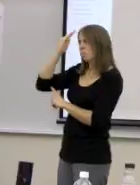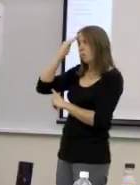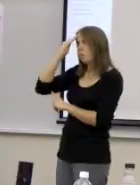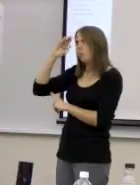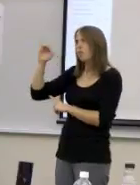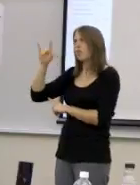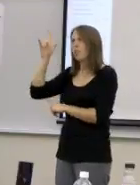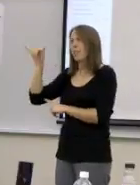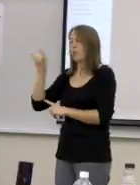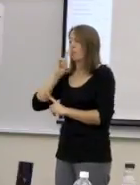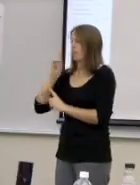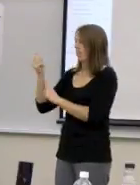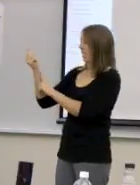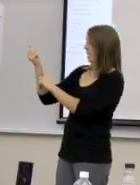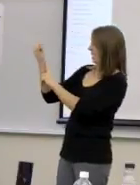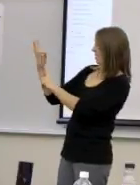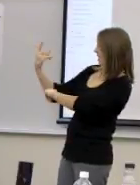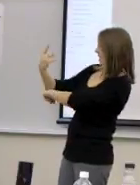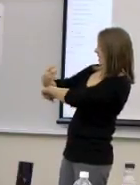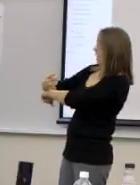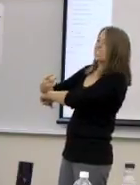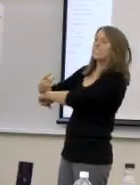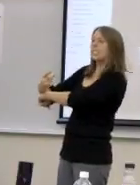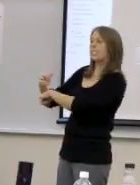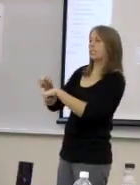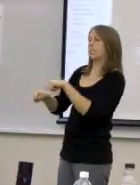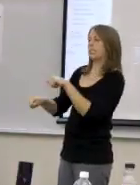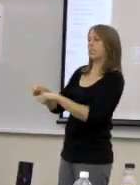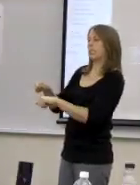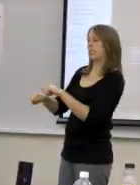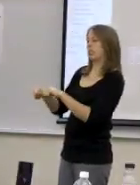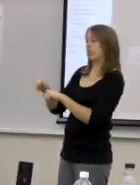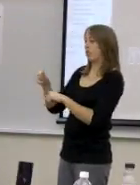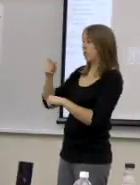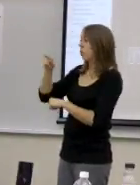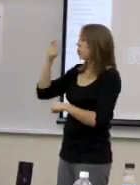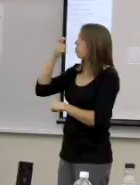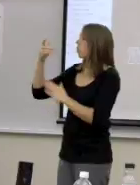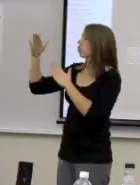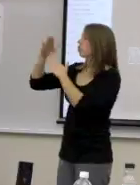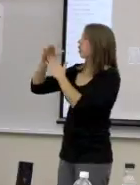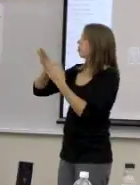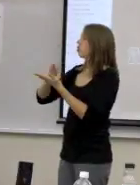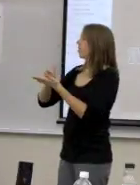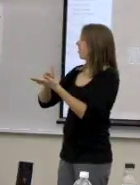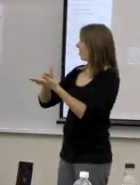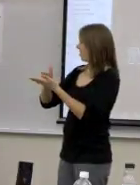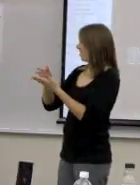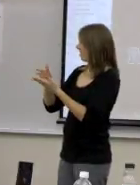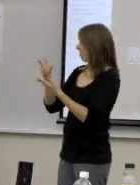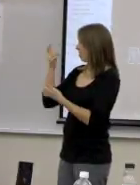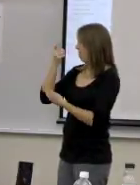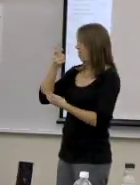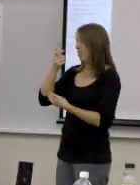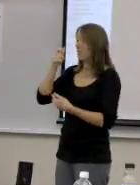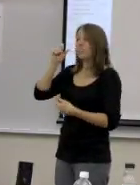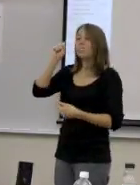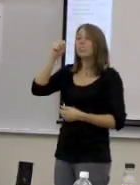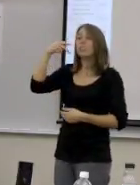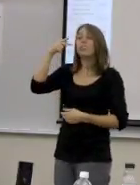on the 17th. Who looks at Top Chef? Anyone looks at Top Chef? Yeah. Spike